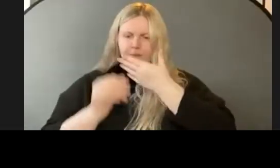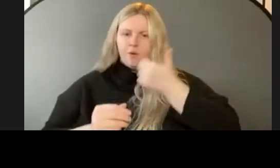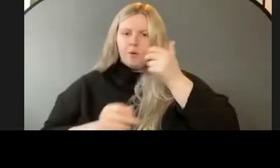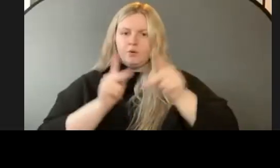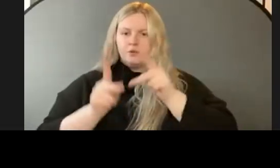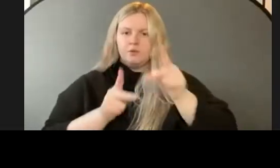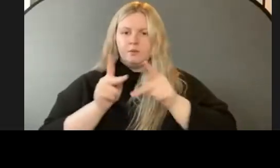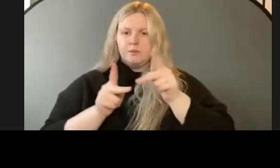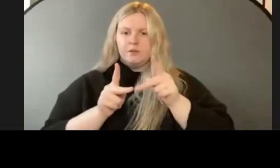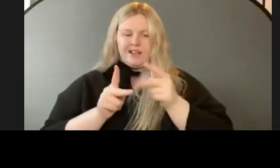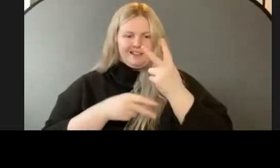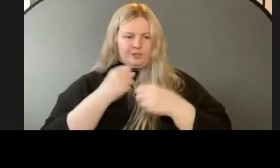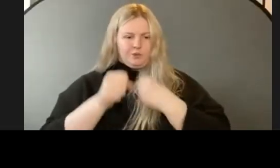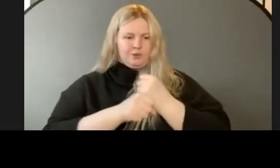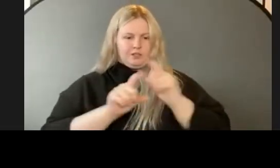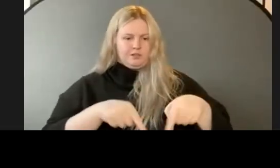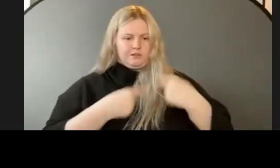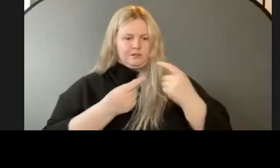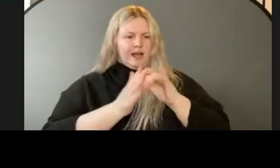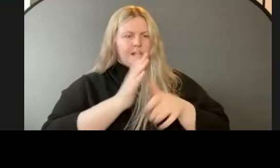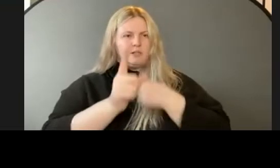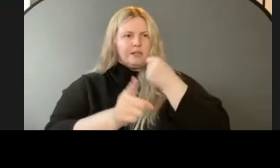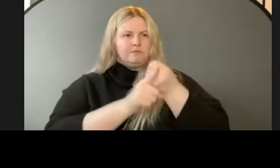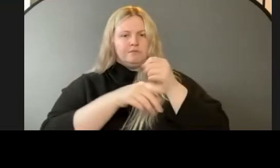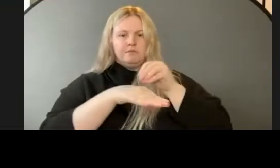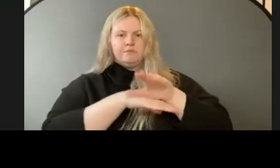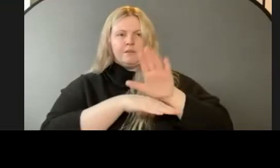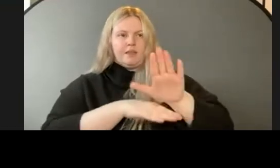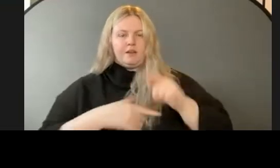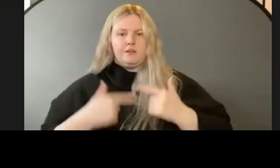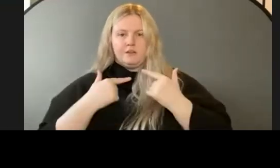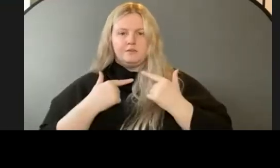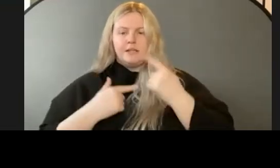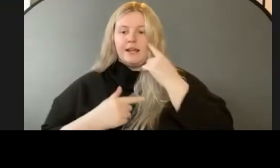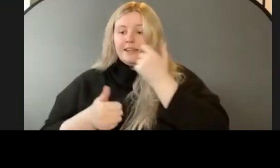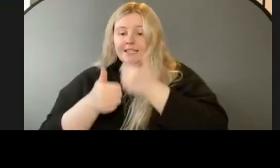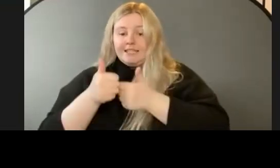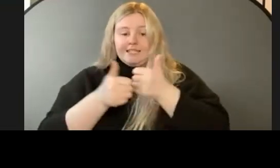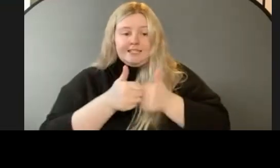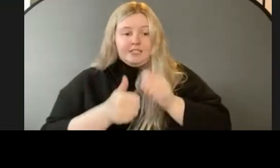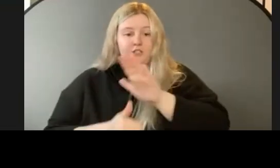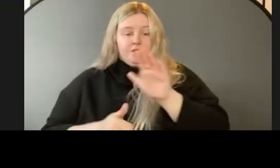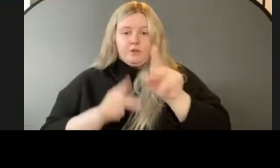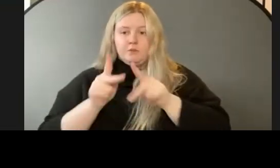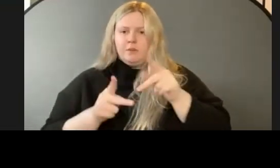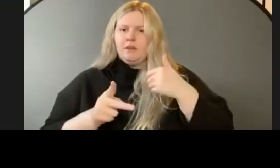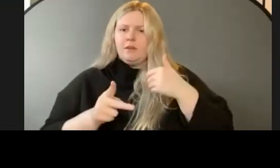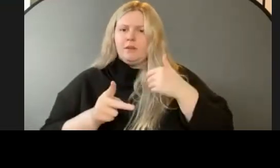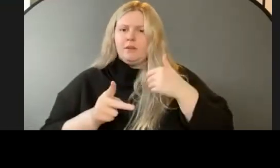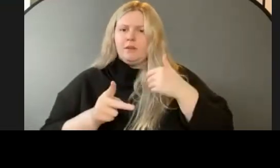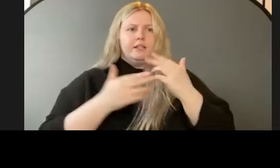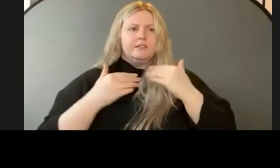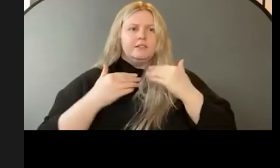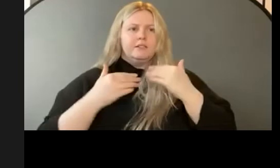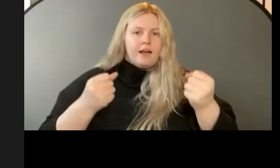impact the last 2 years has had on them. And I really think that each one of them had the right to health and the right to life and the right